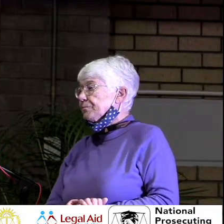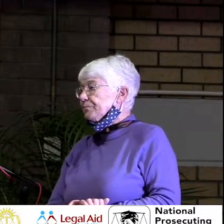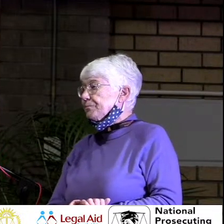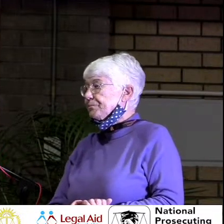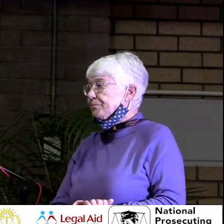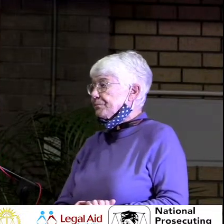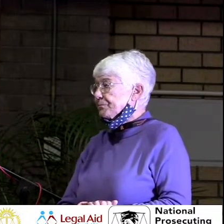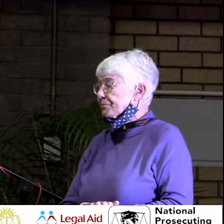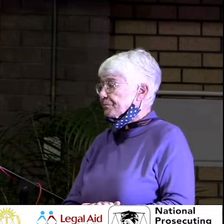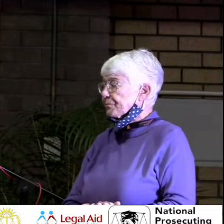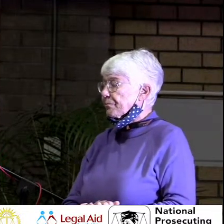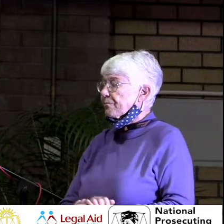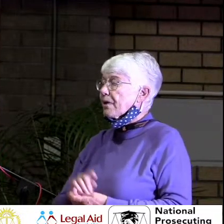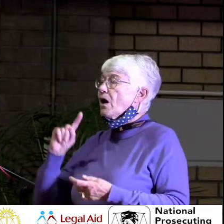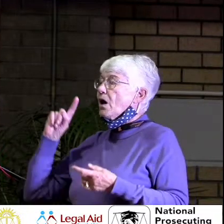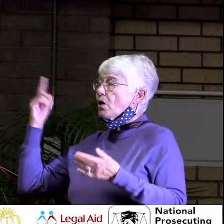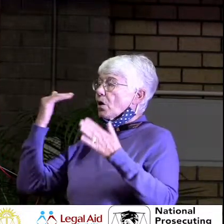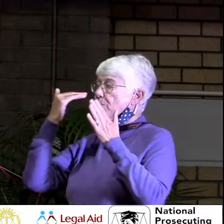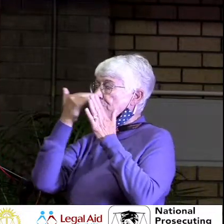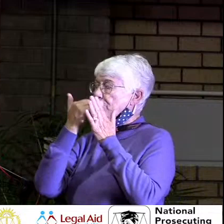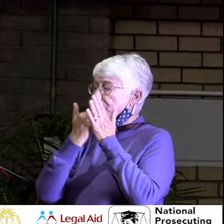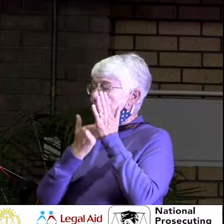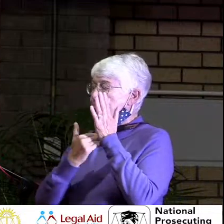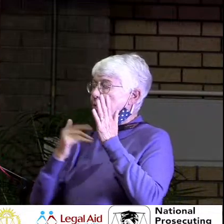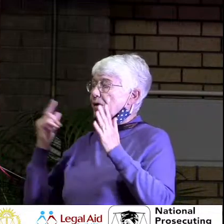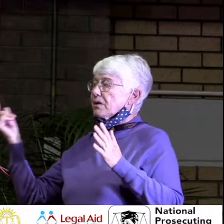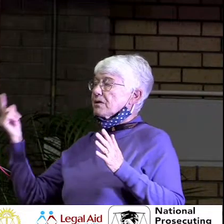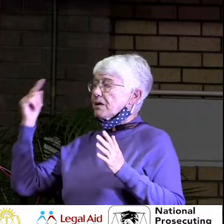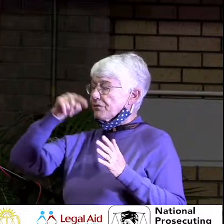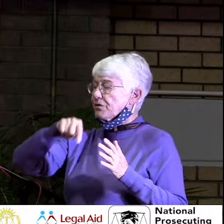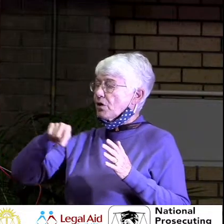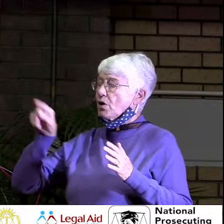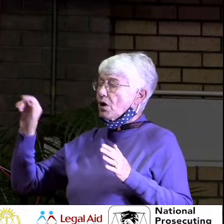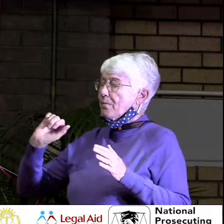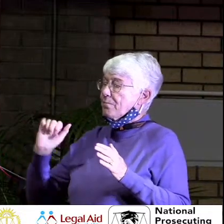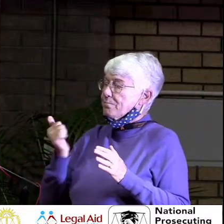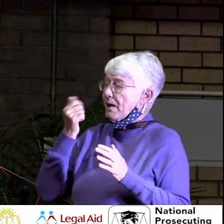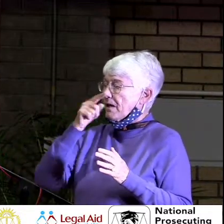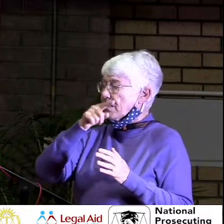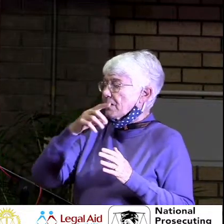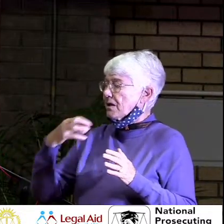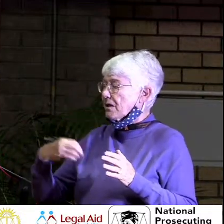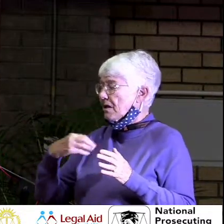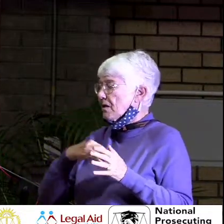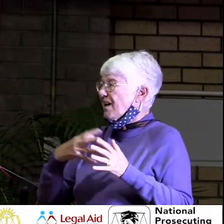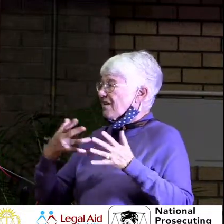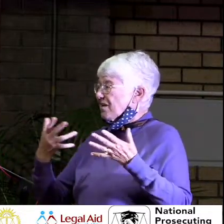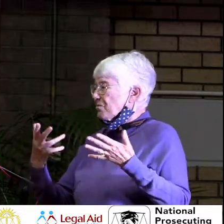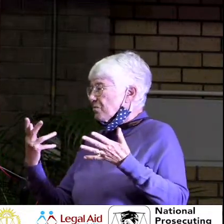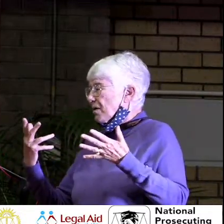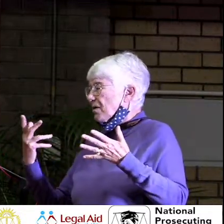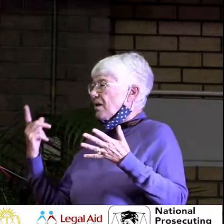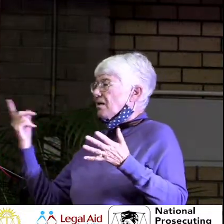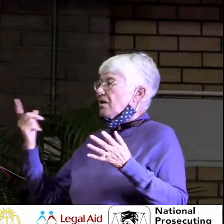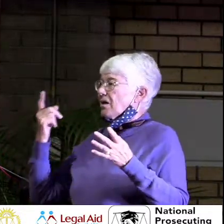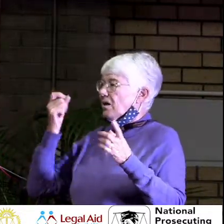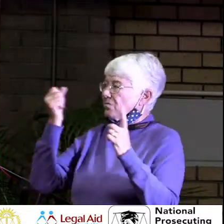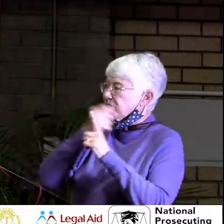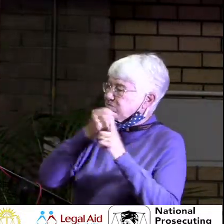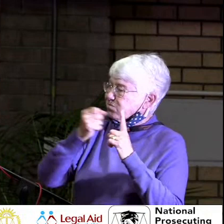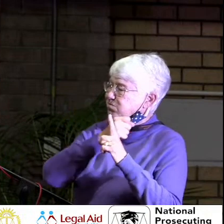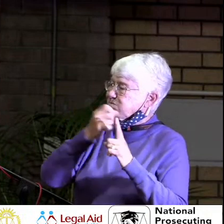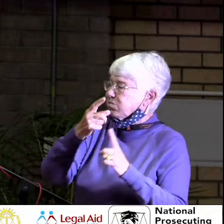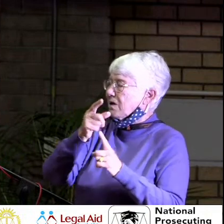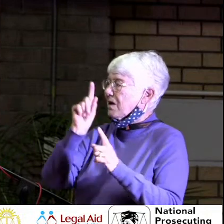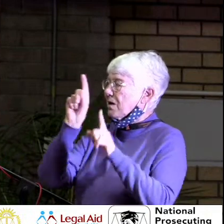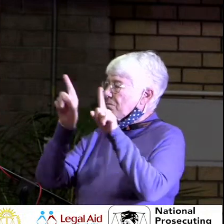the issues of gender-based violence because we know that in relationships that is maybe of partners, male and female